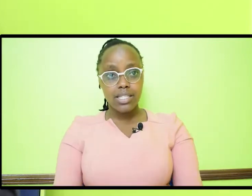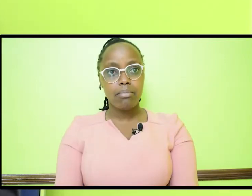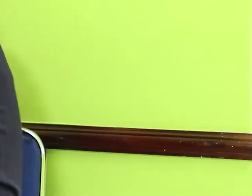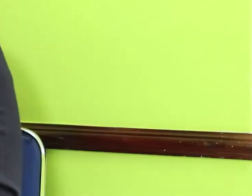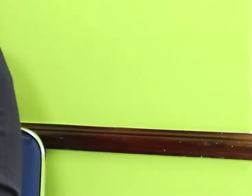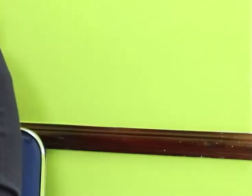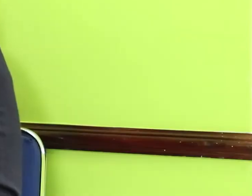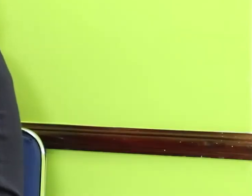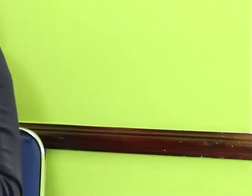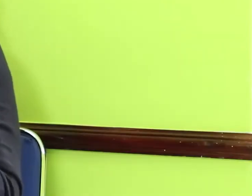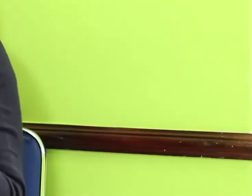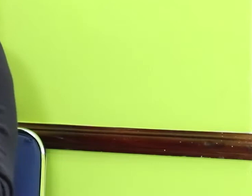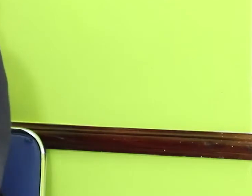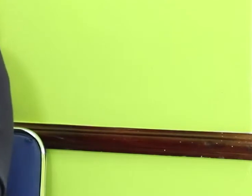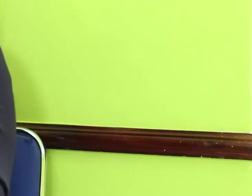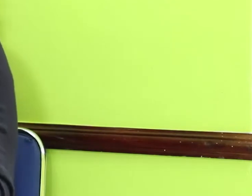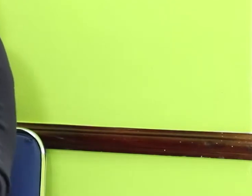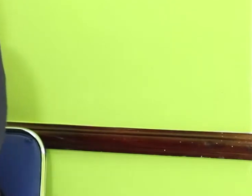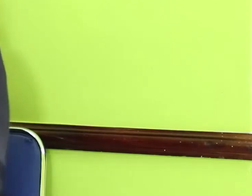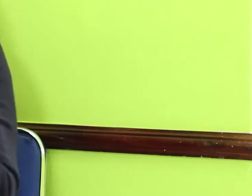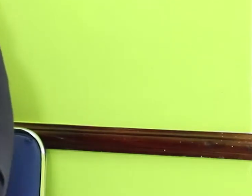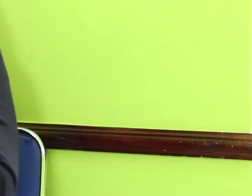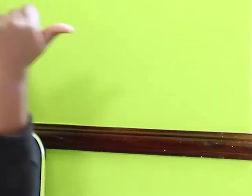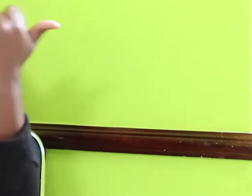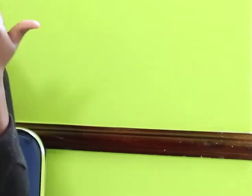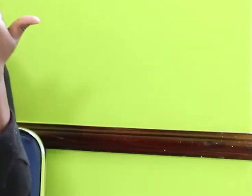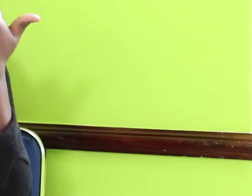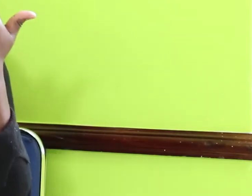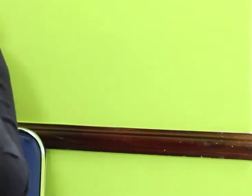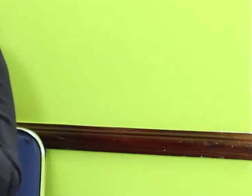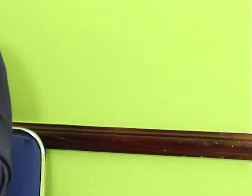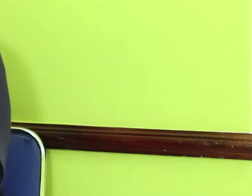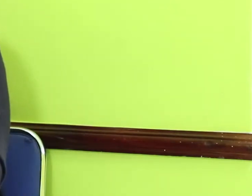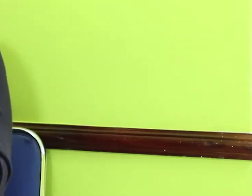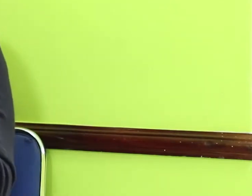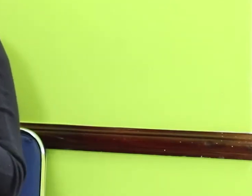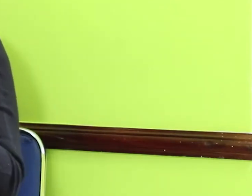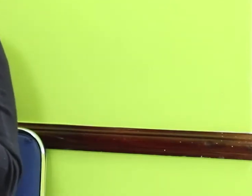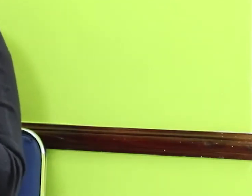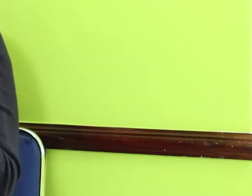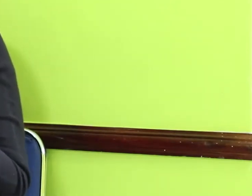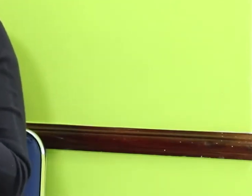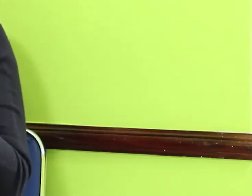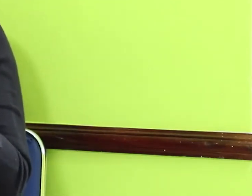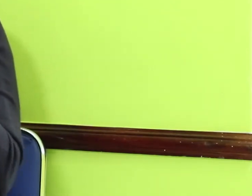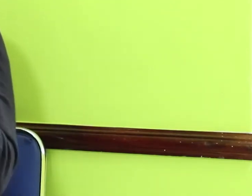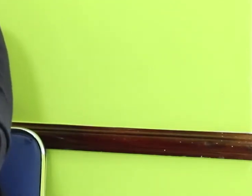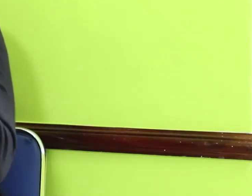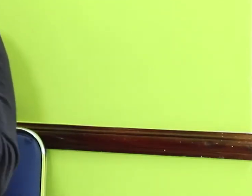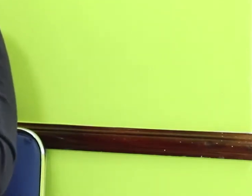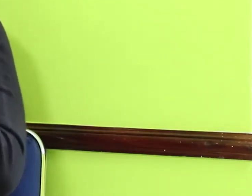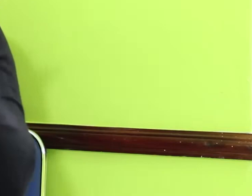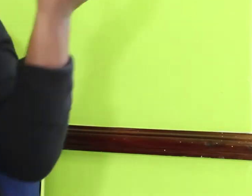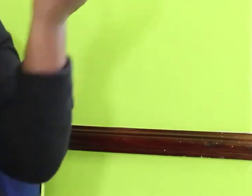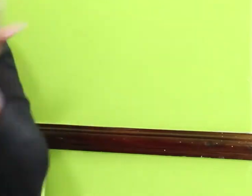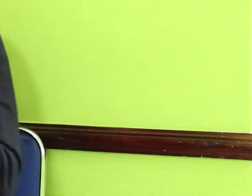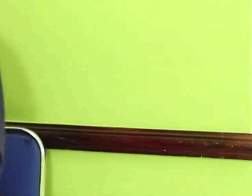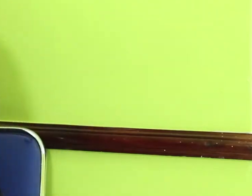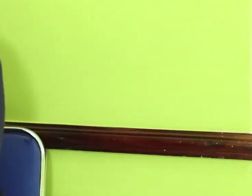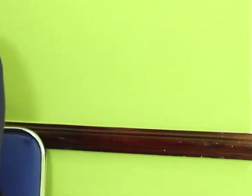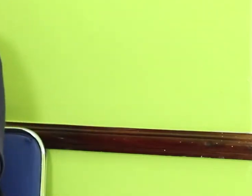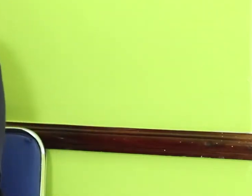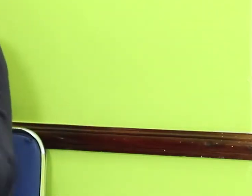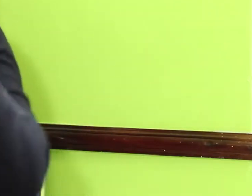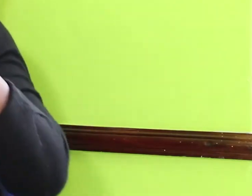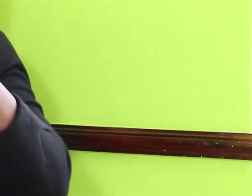okay? Yes, the baby was fine. But the doctor told me I have to care for the baby well. So for every month, I